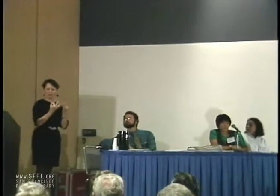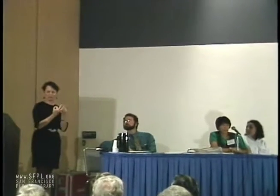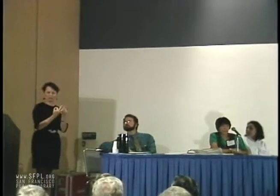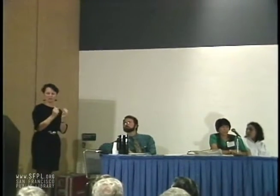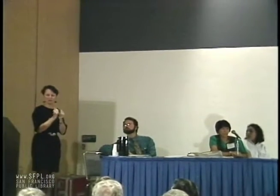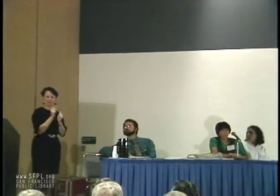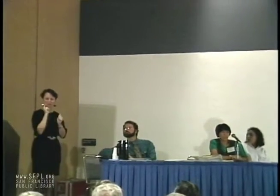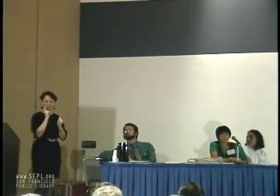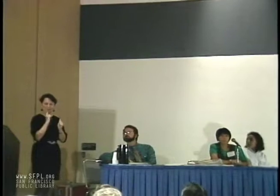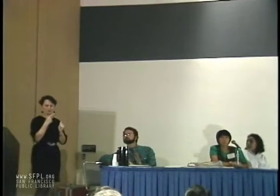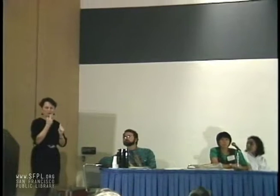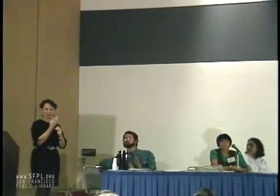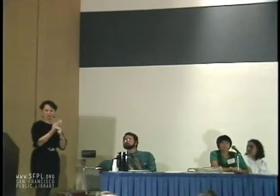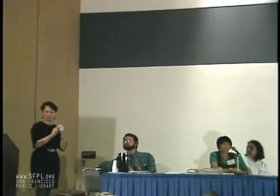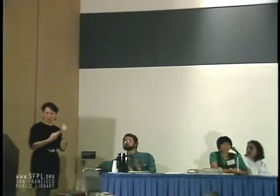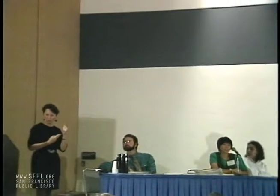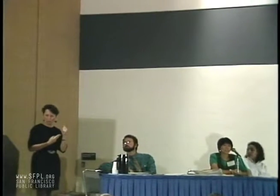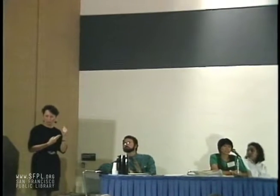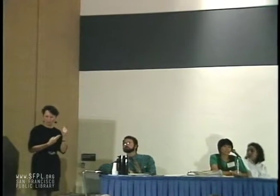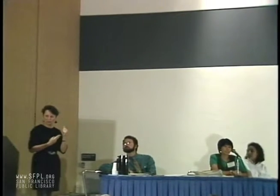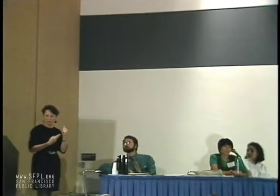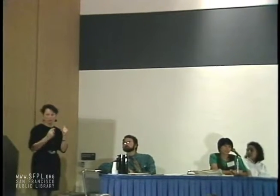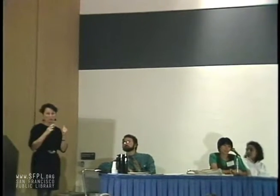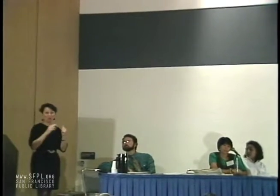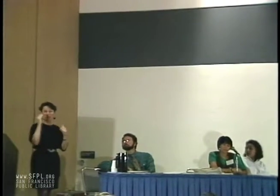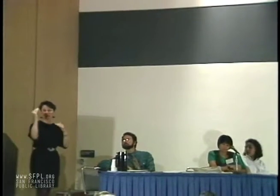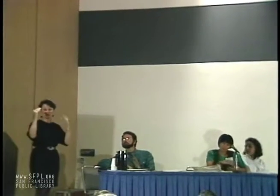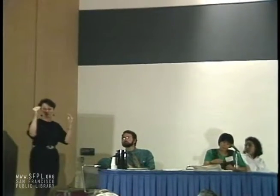impaired children or multicultural deaf adults themselves?